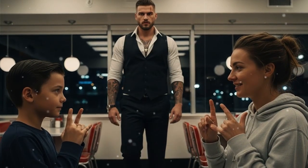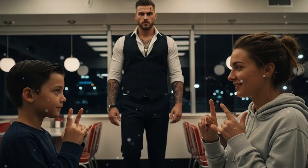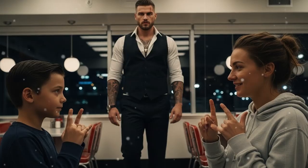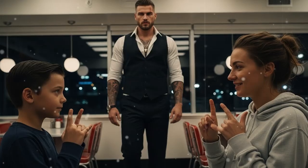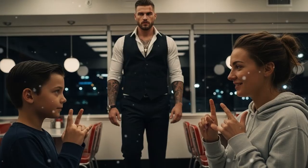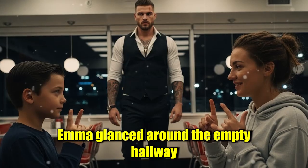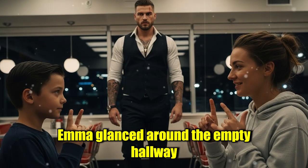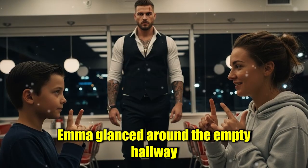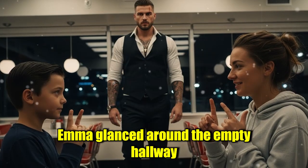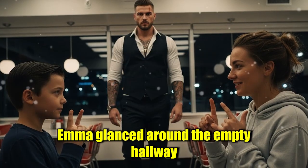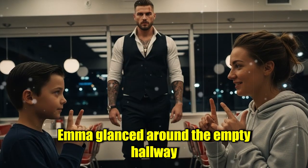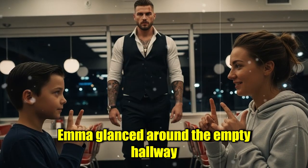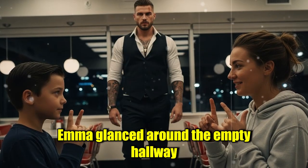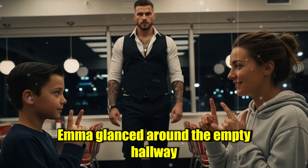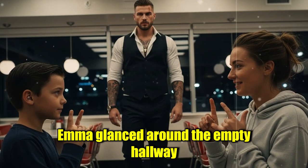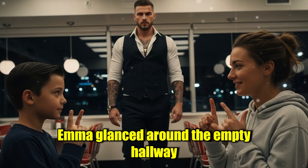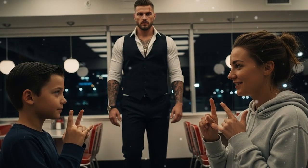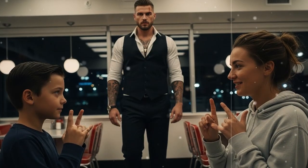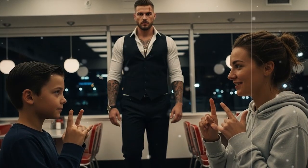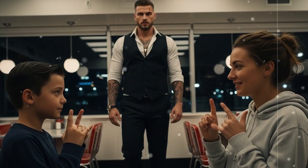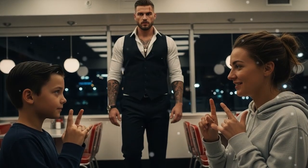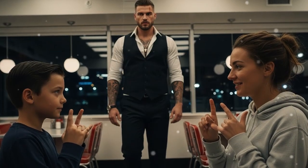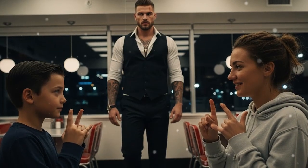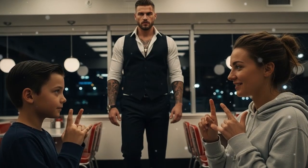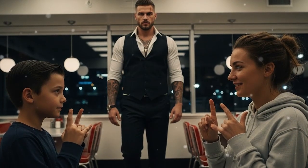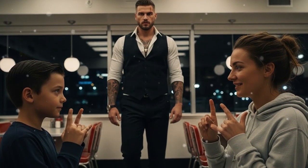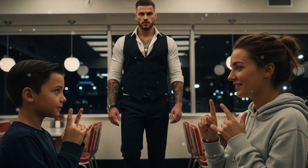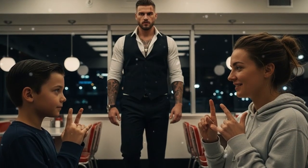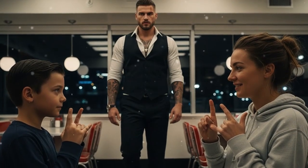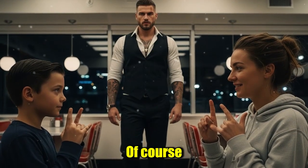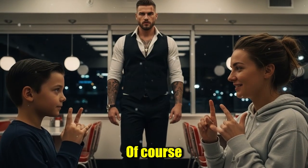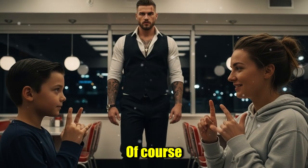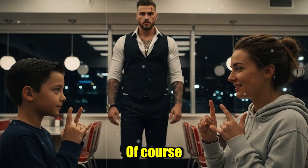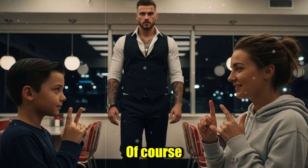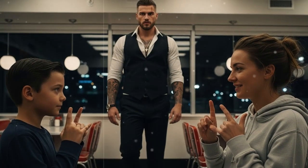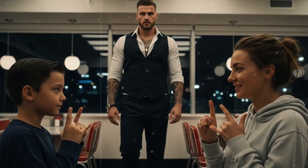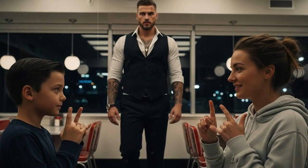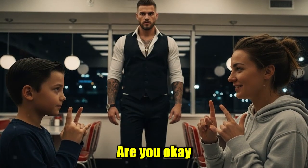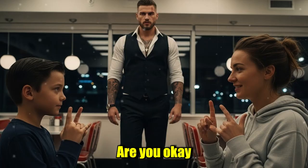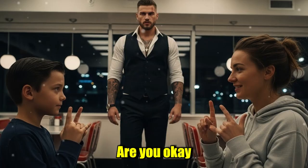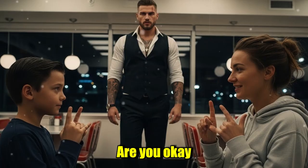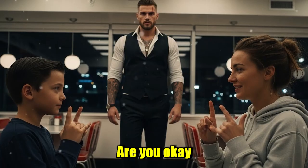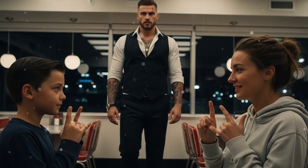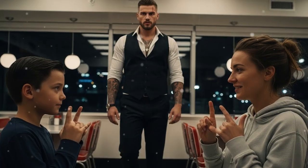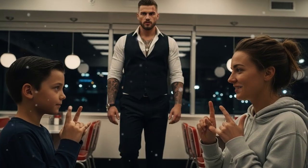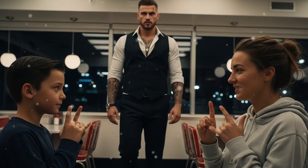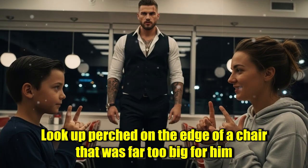talk? Emma glanced around the empty hallway, then stepped aside to let him in. Of course. Are you okay?